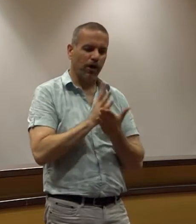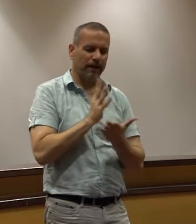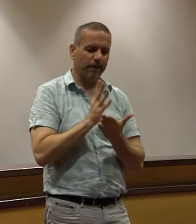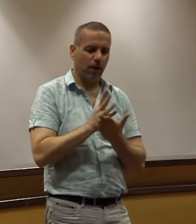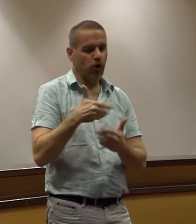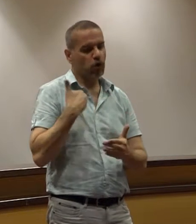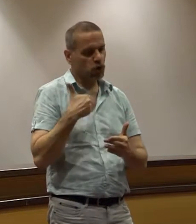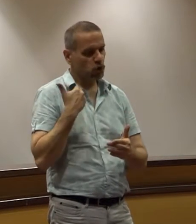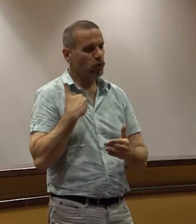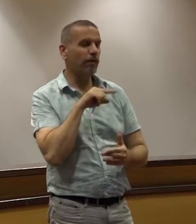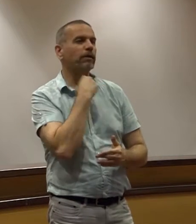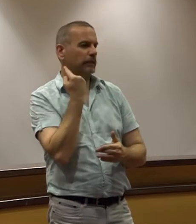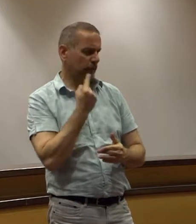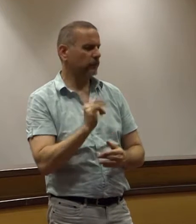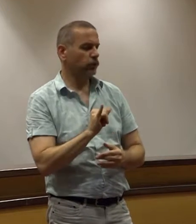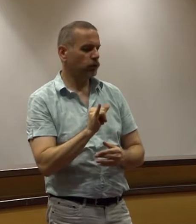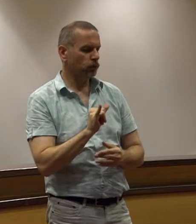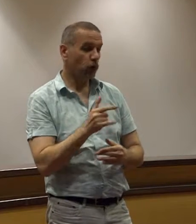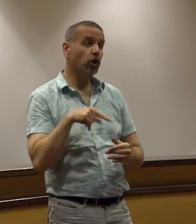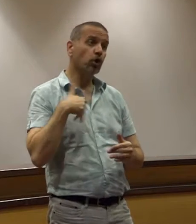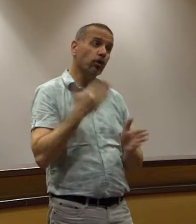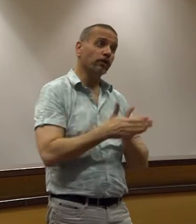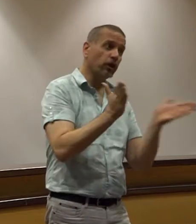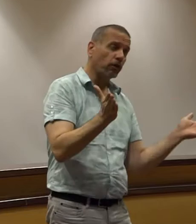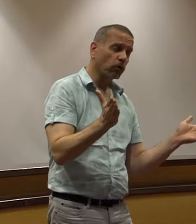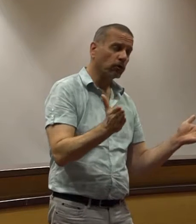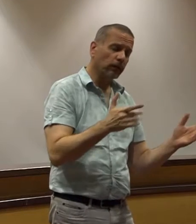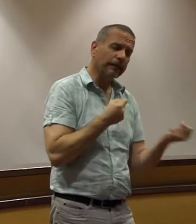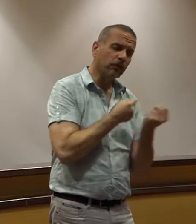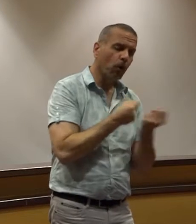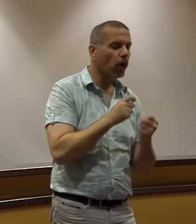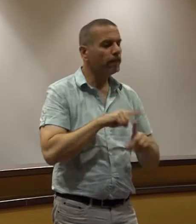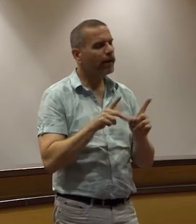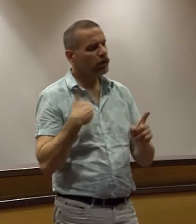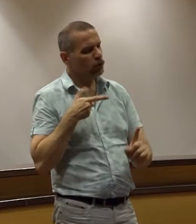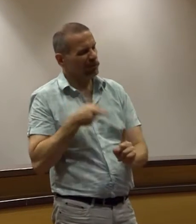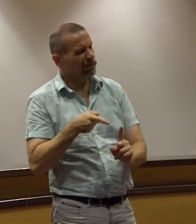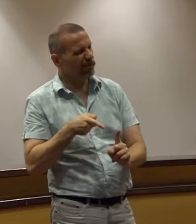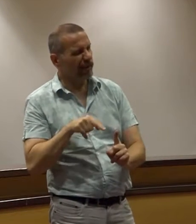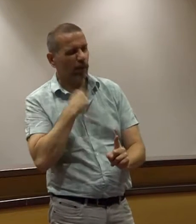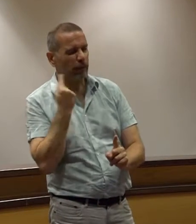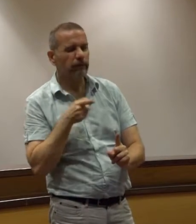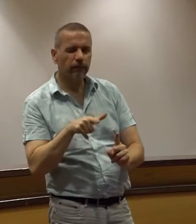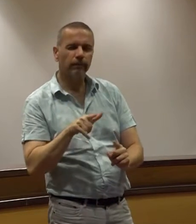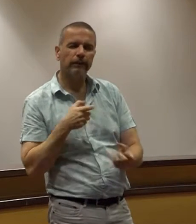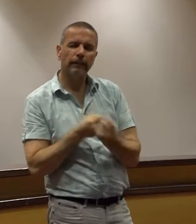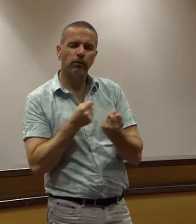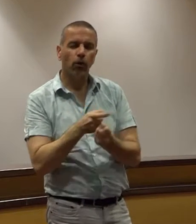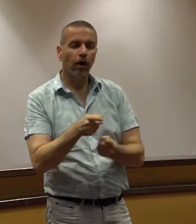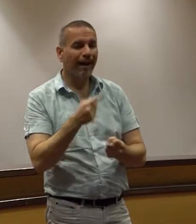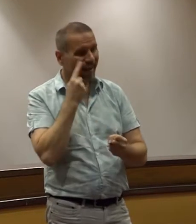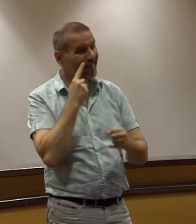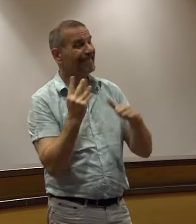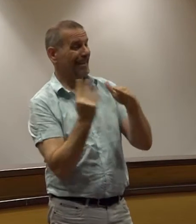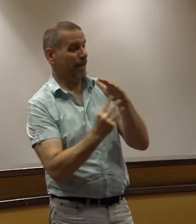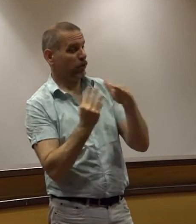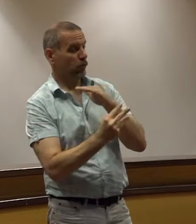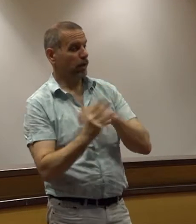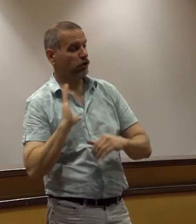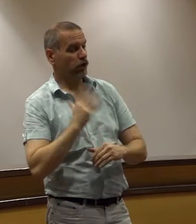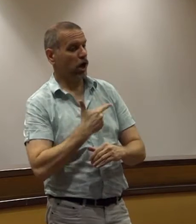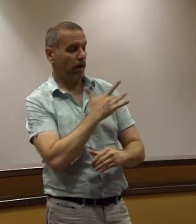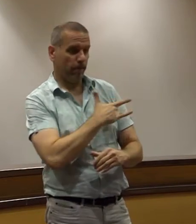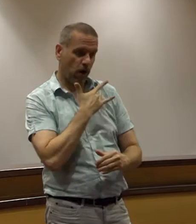at risk. Youth in general, but youth at risk in particular. I want to also say that I think that immigration in our province